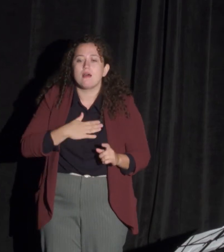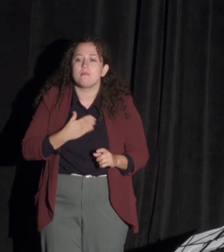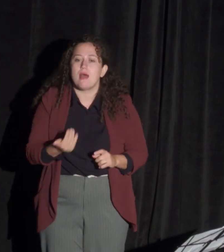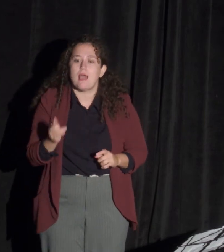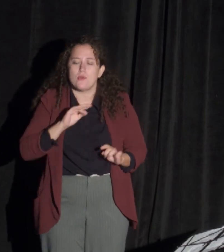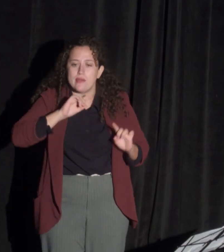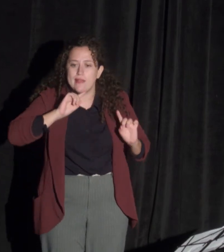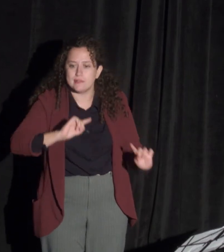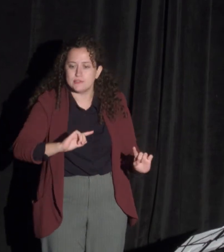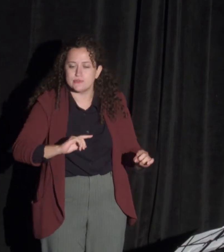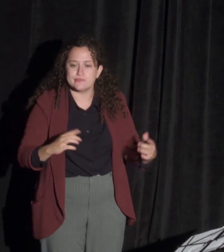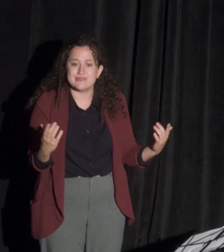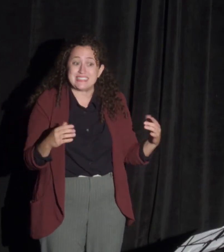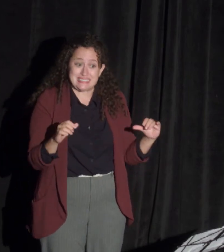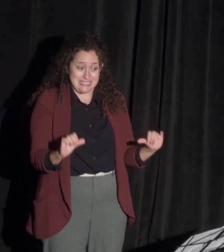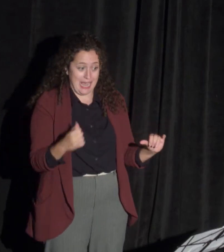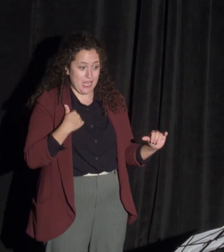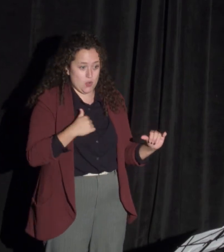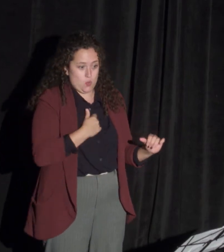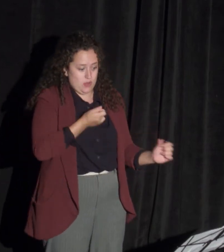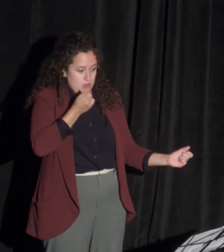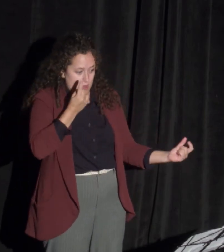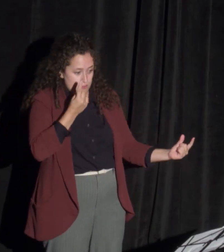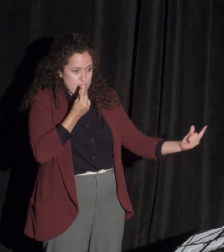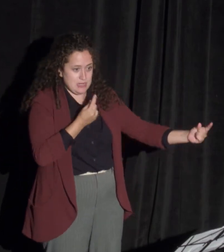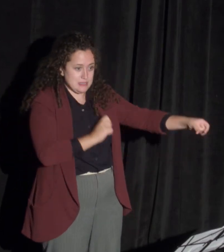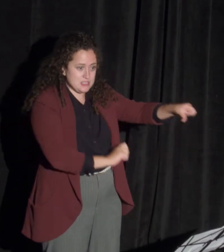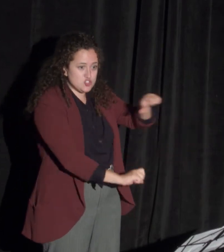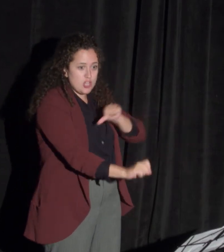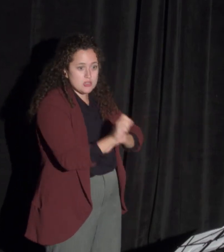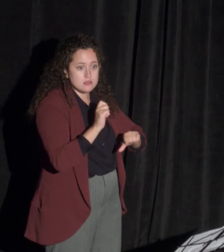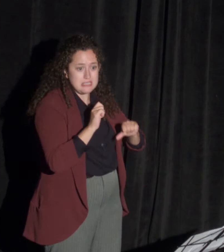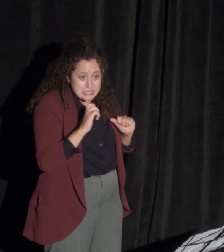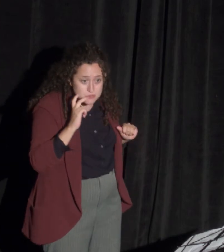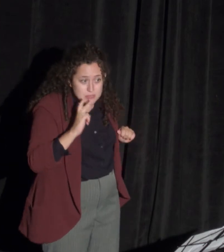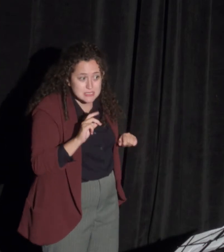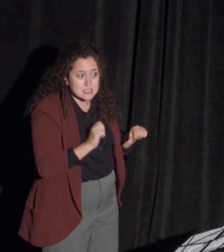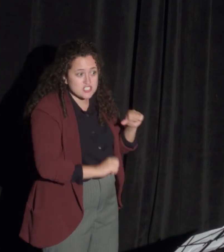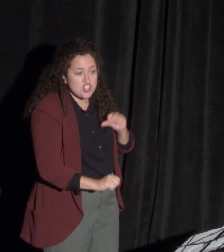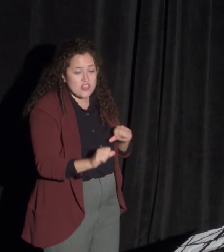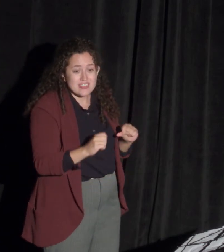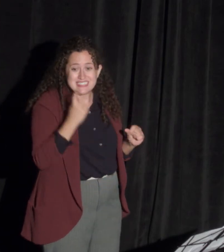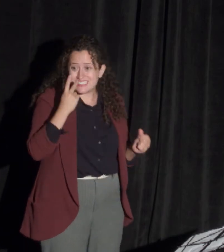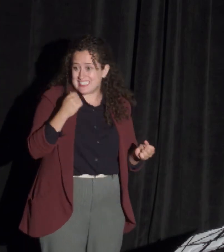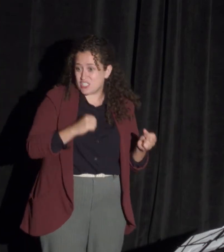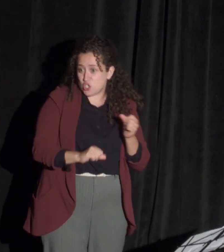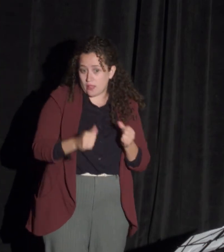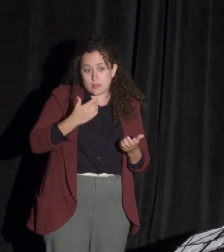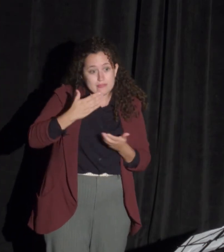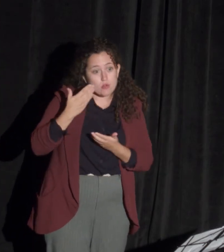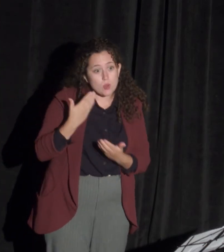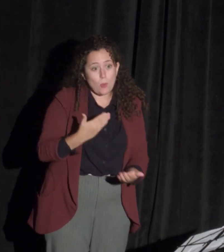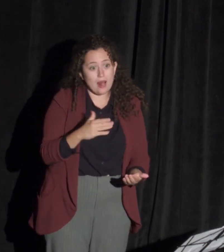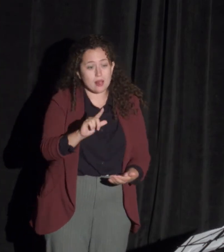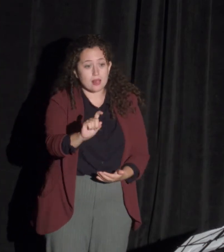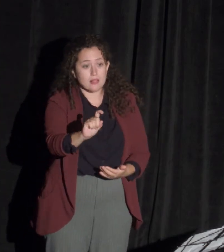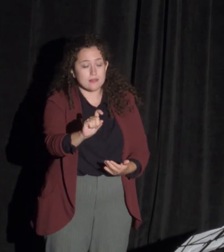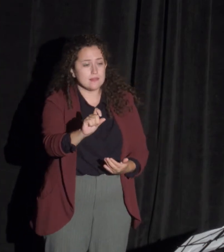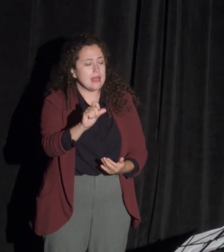we comprehend one another? Can we see each other very well, and not retreat,